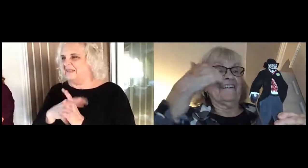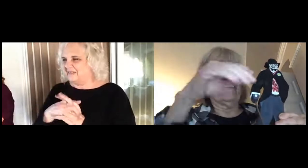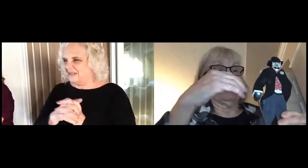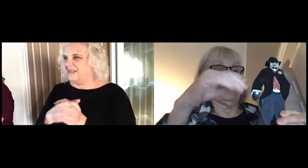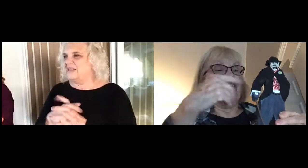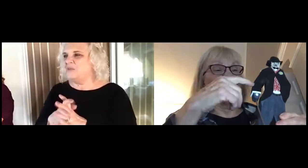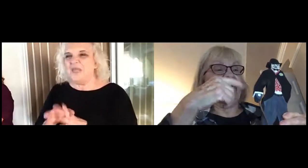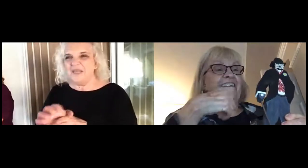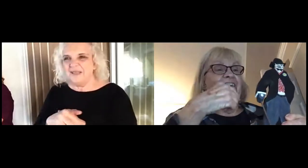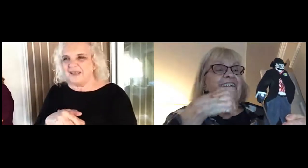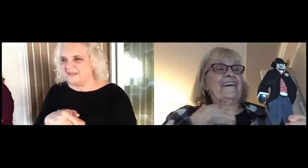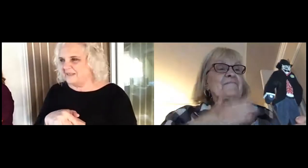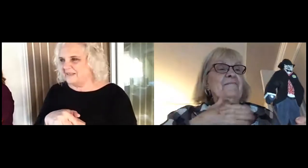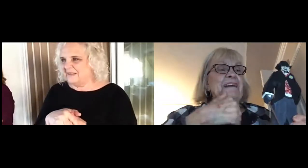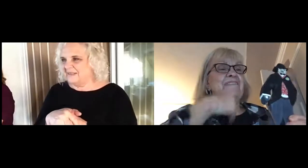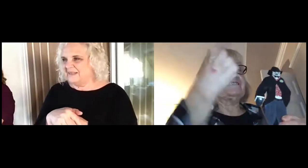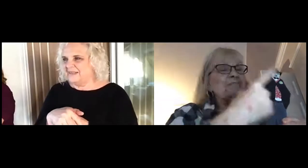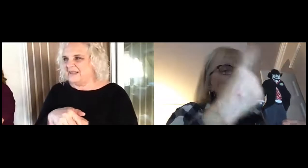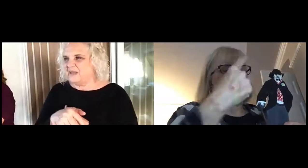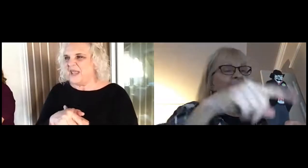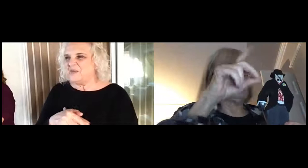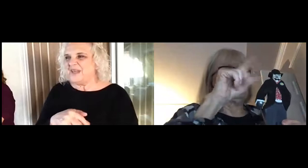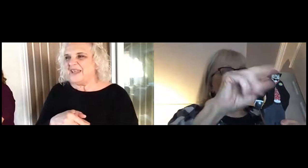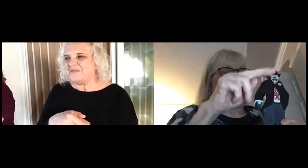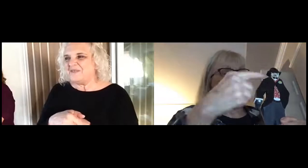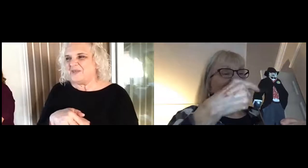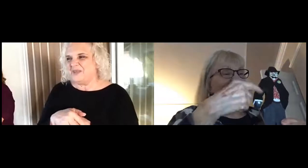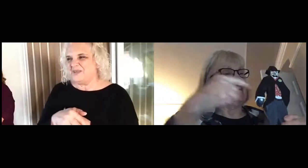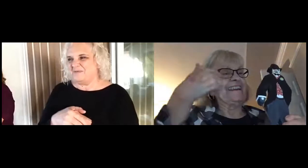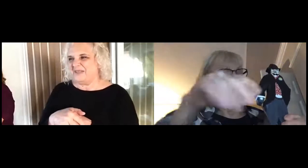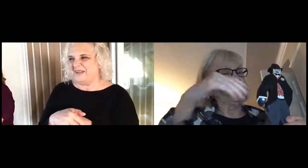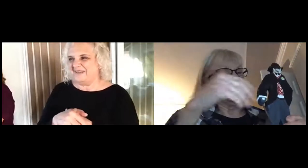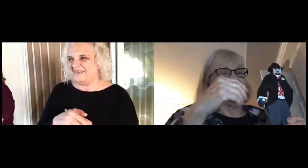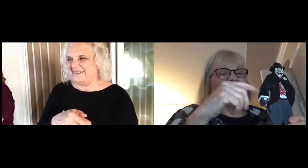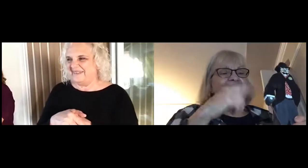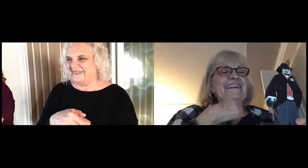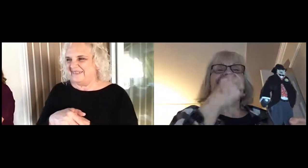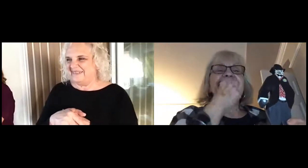He painted that. He painted that. And I'm happy I have something from Dan.